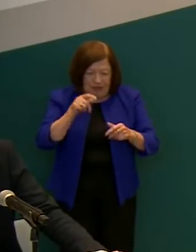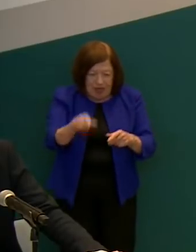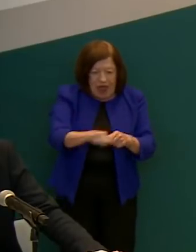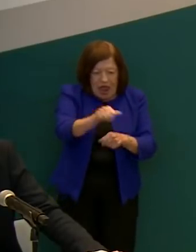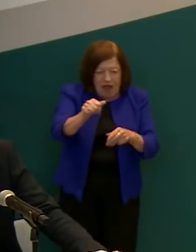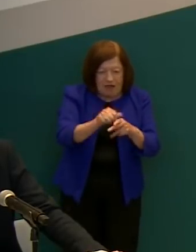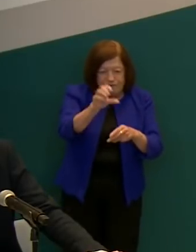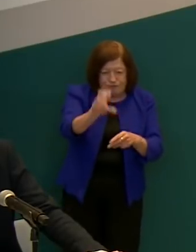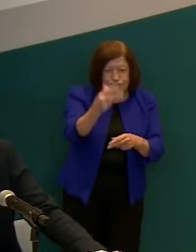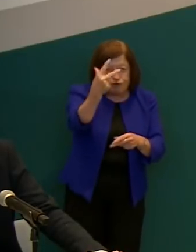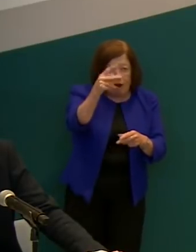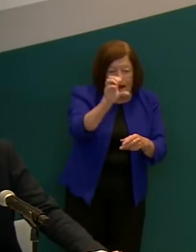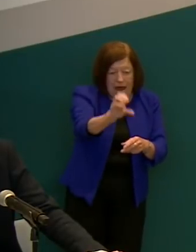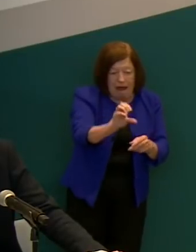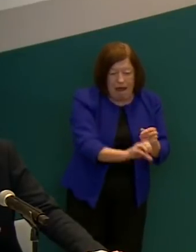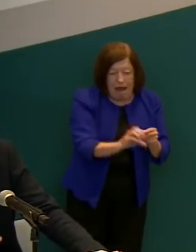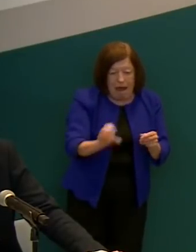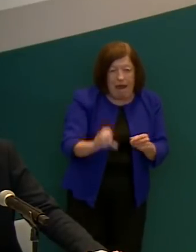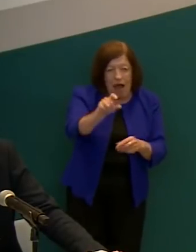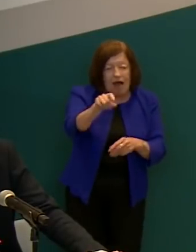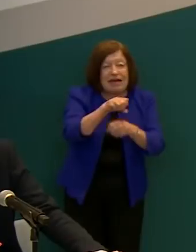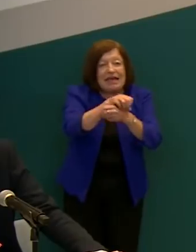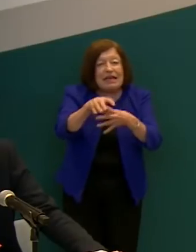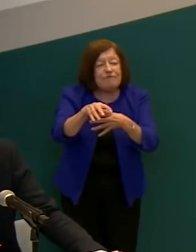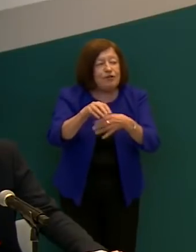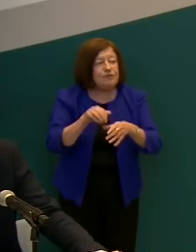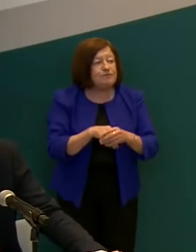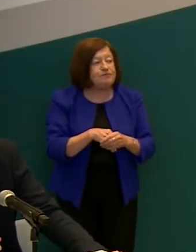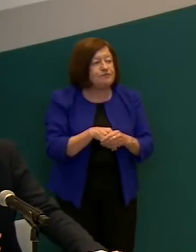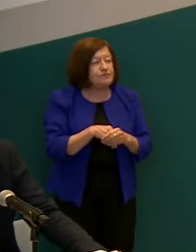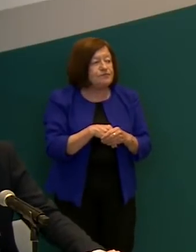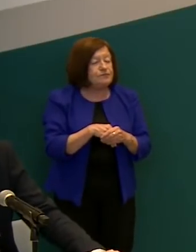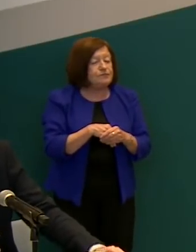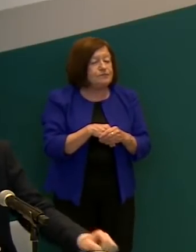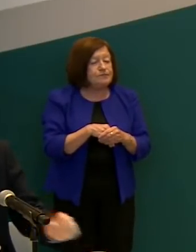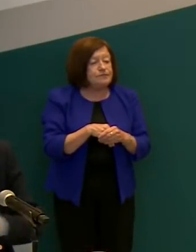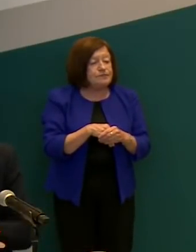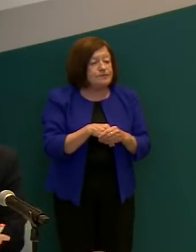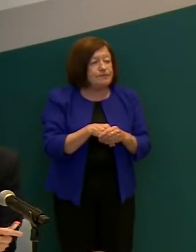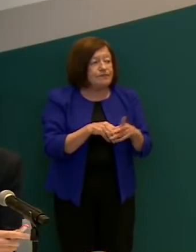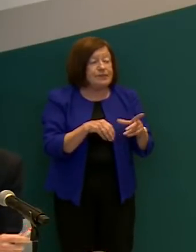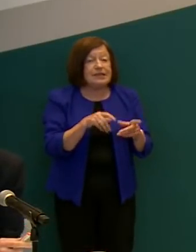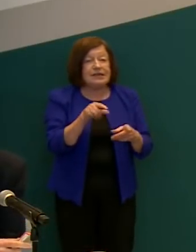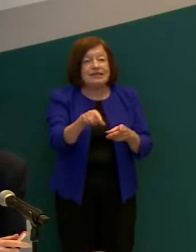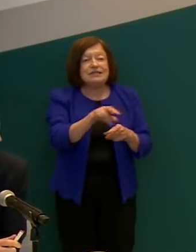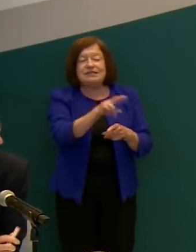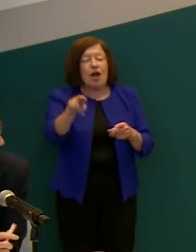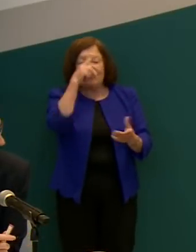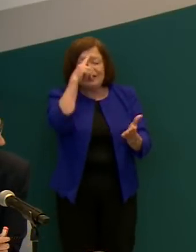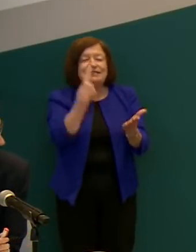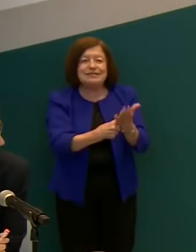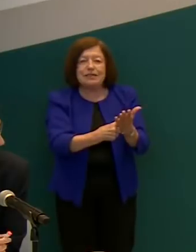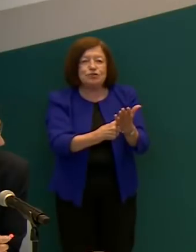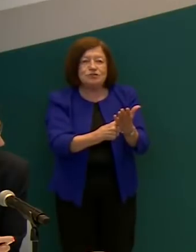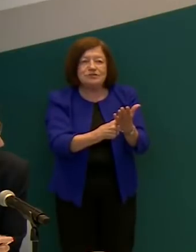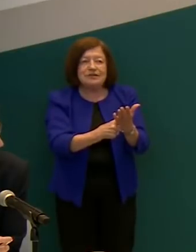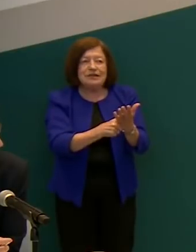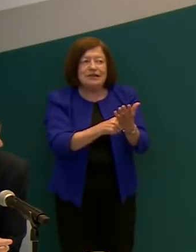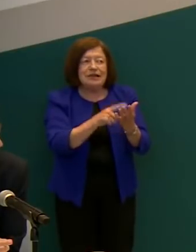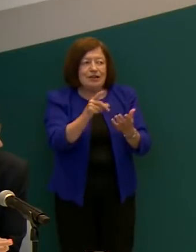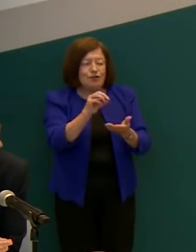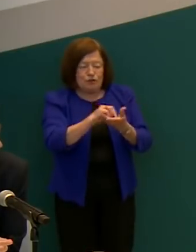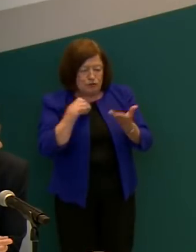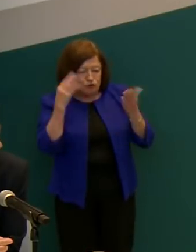models of disease. But that's not the kind of decision that a model would be helpful